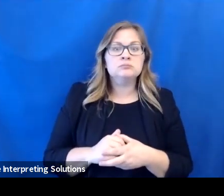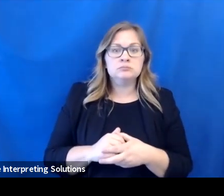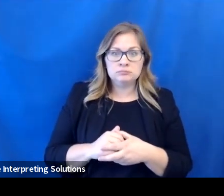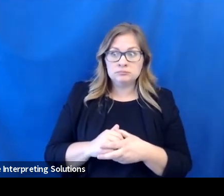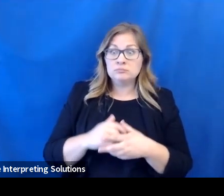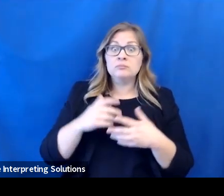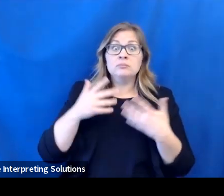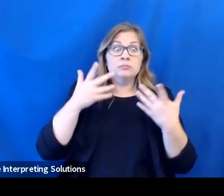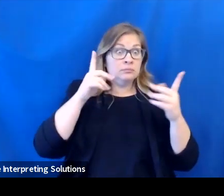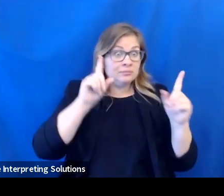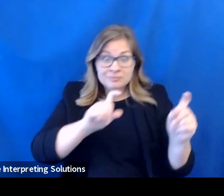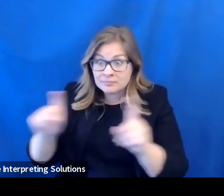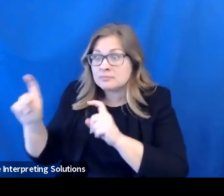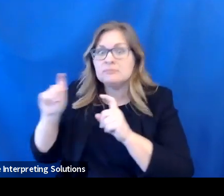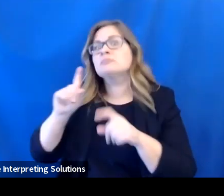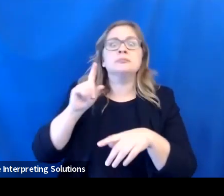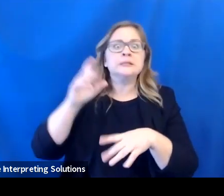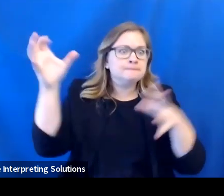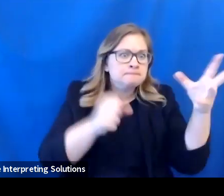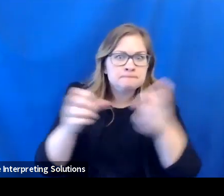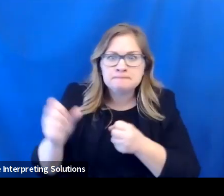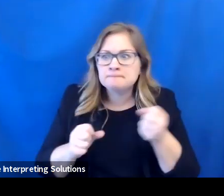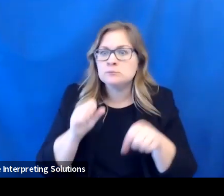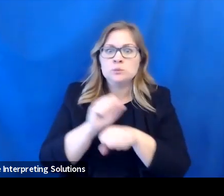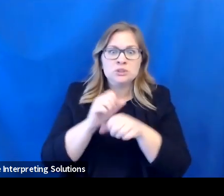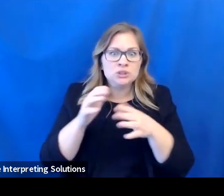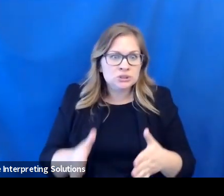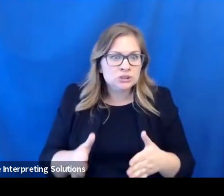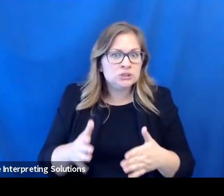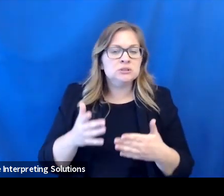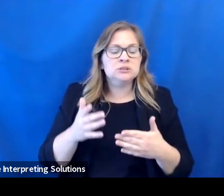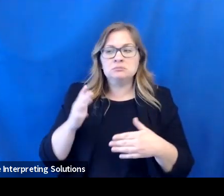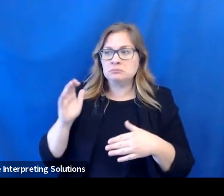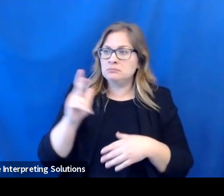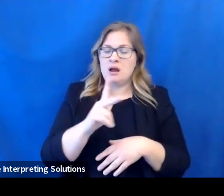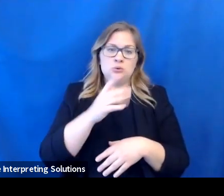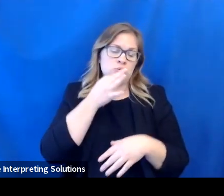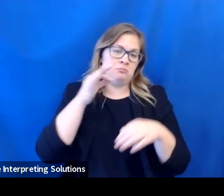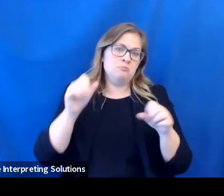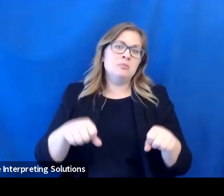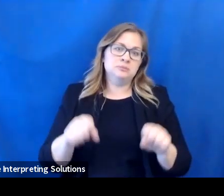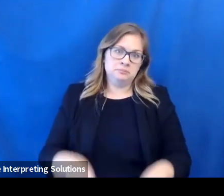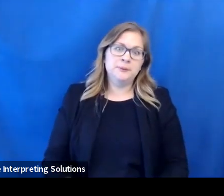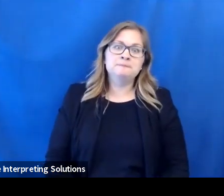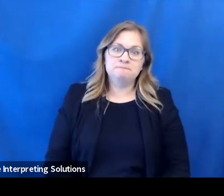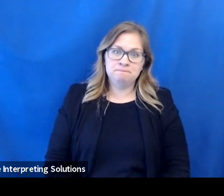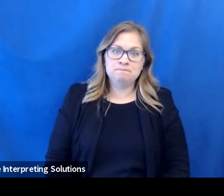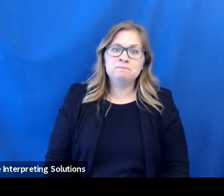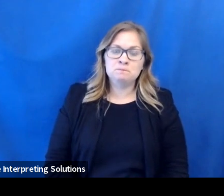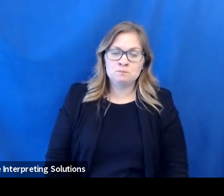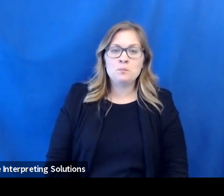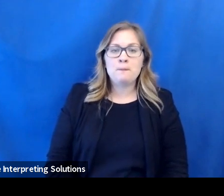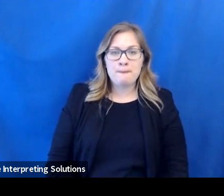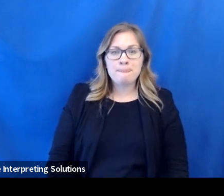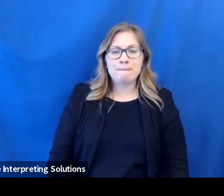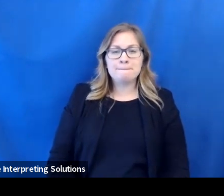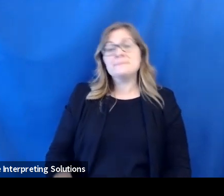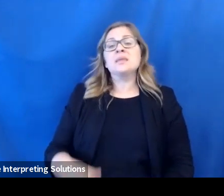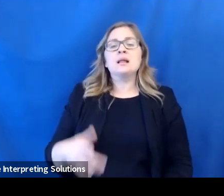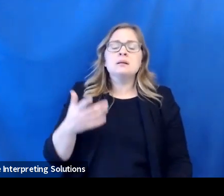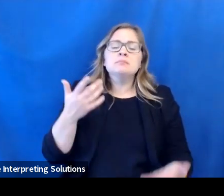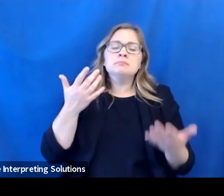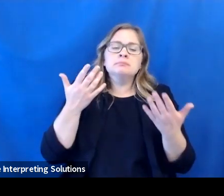you'll see, Dave, is we'll start laying that out tomorrow. And I think the modeling is starting to, there's still going to be a confidence